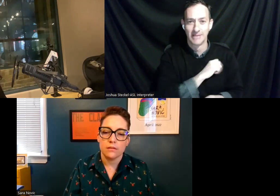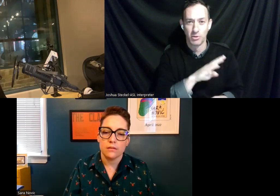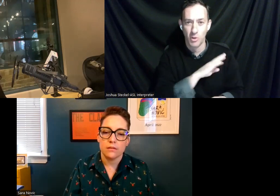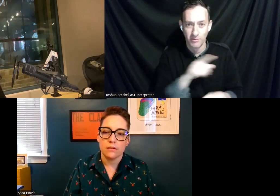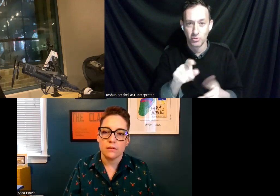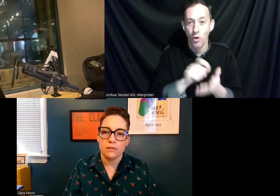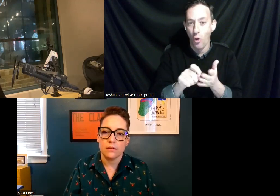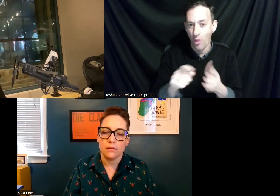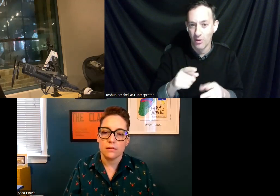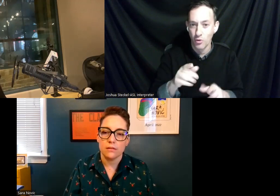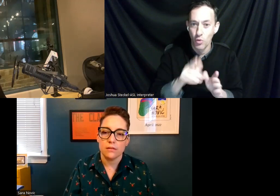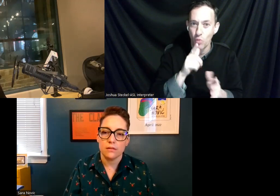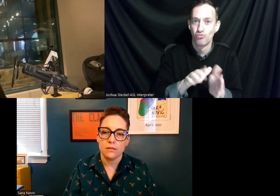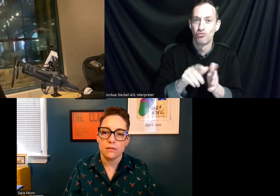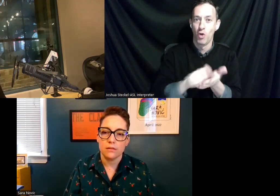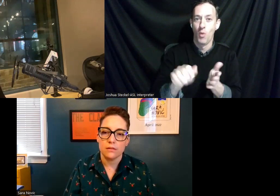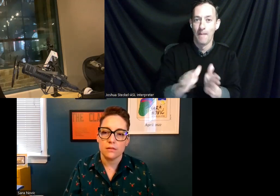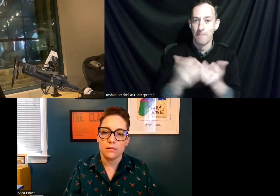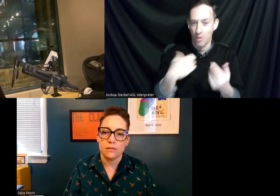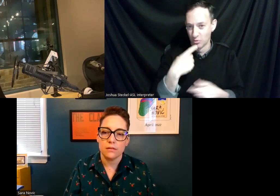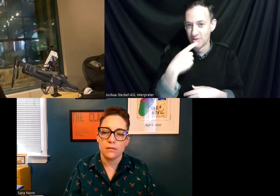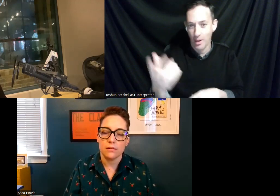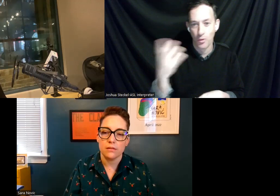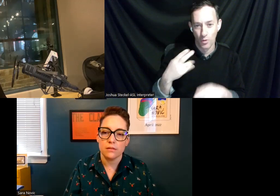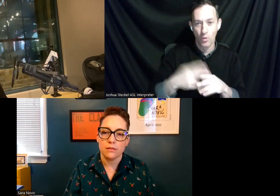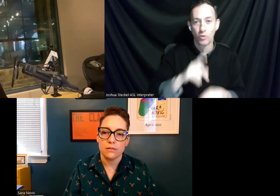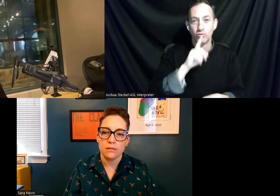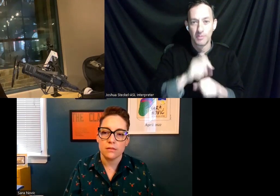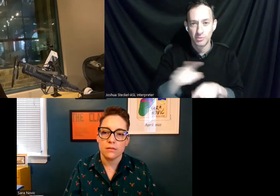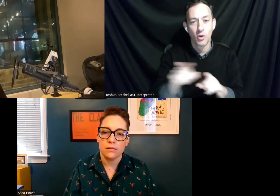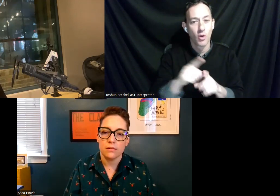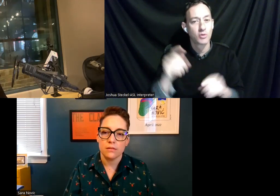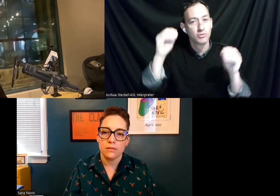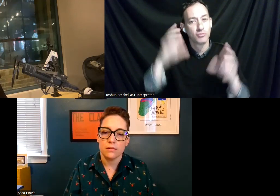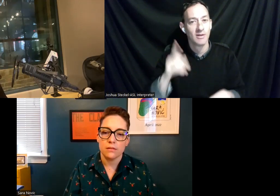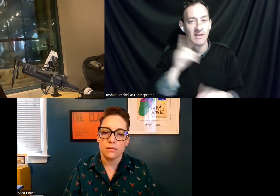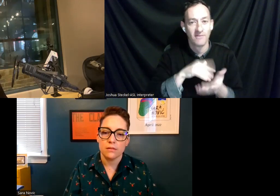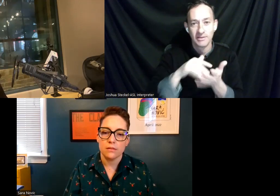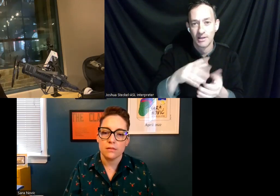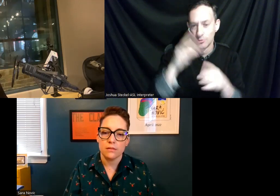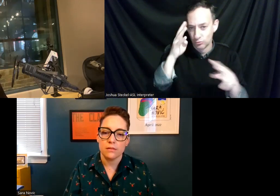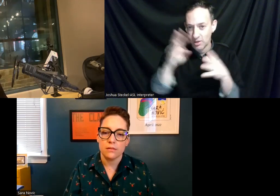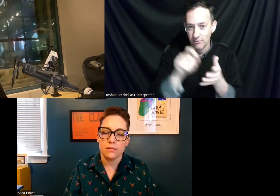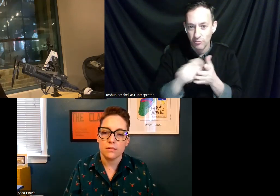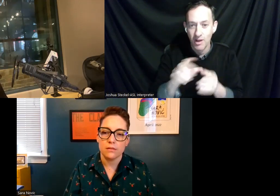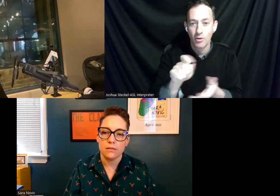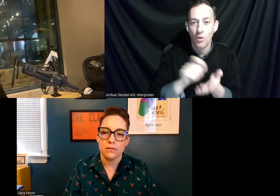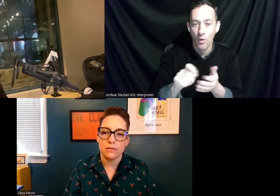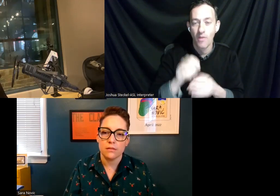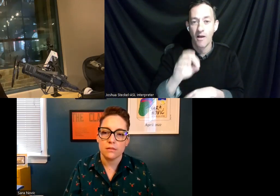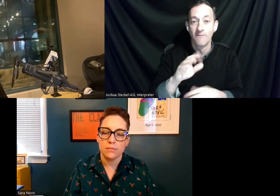about earlier, True Biz. Sara is also an instructor of deaf studies and creative writing and the author of the novel Girl at